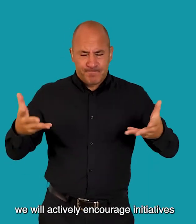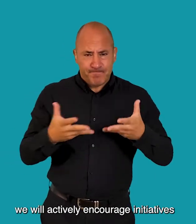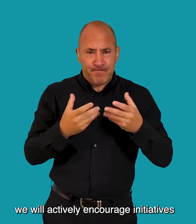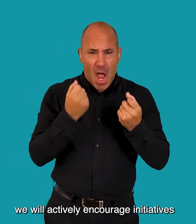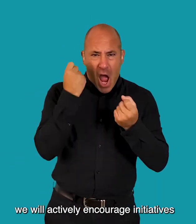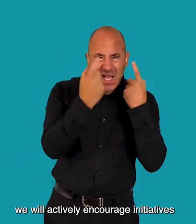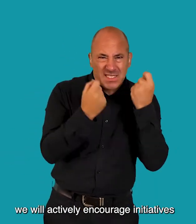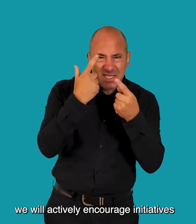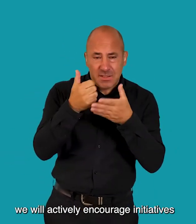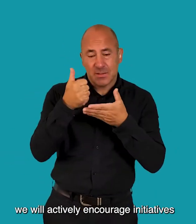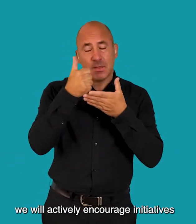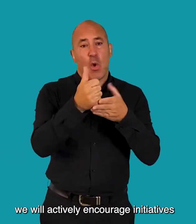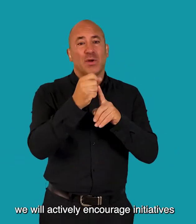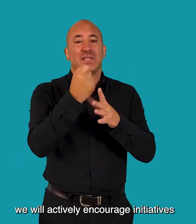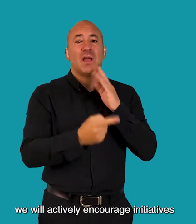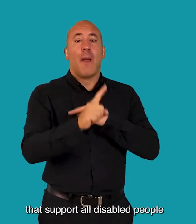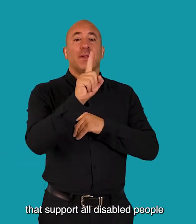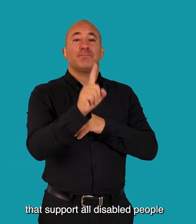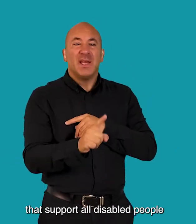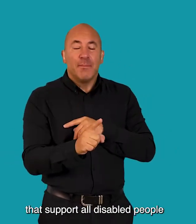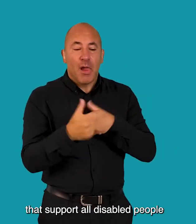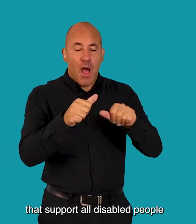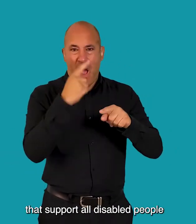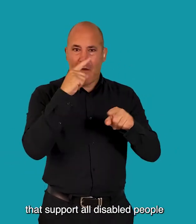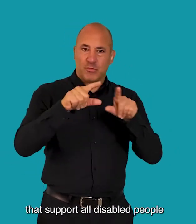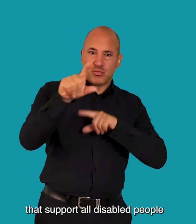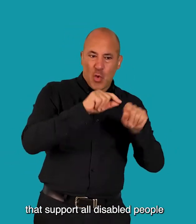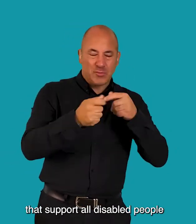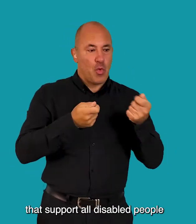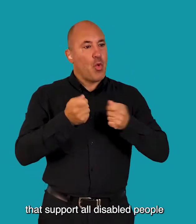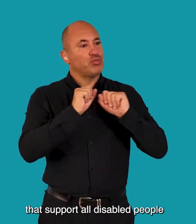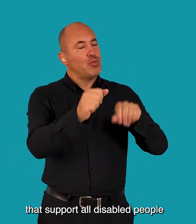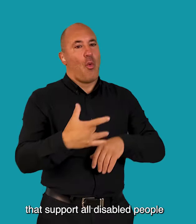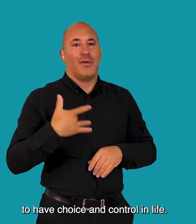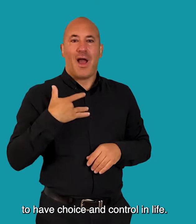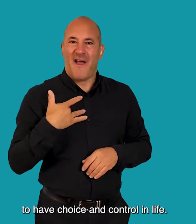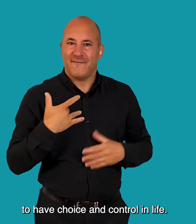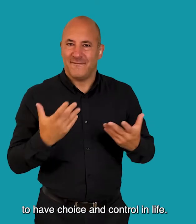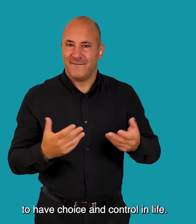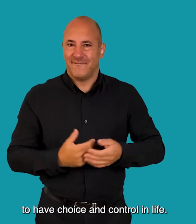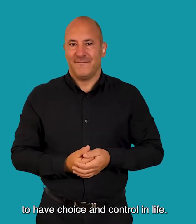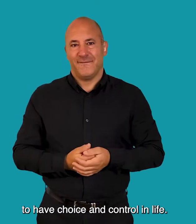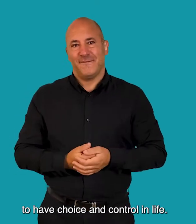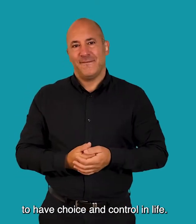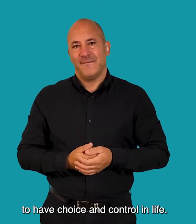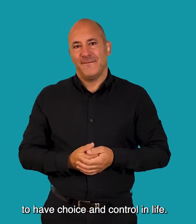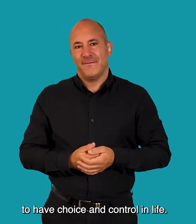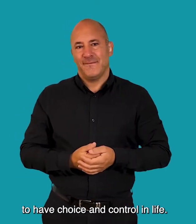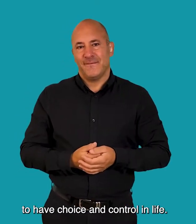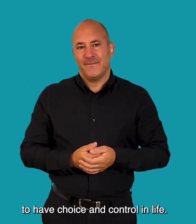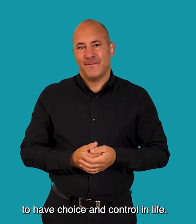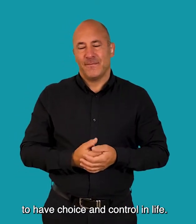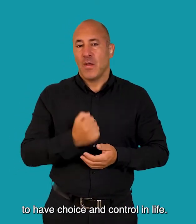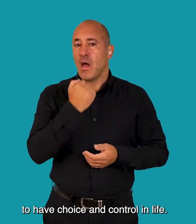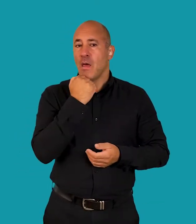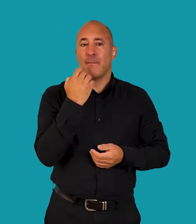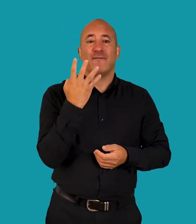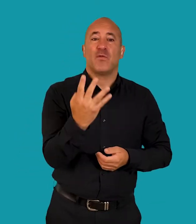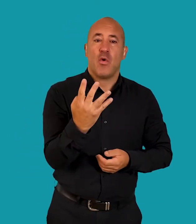actively encourage initiatives that support all disabled people to have choice and control in life.